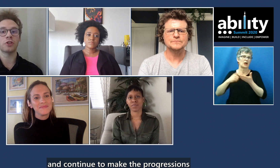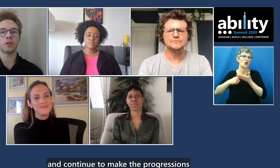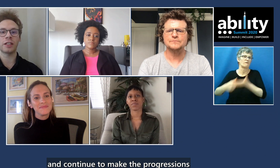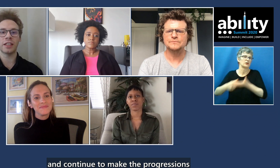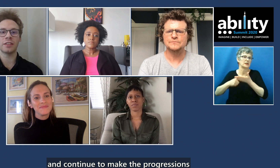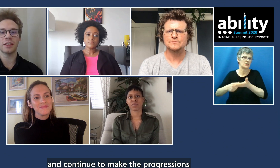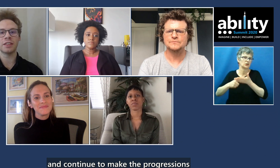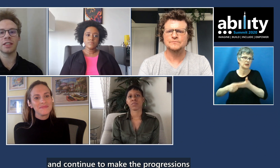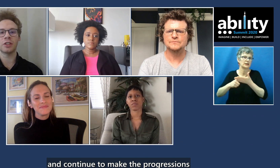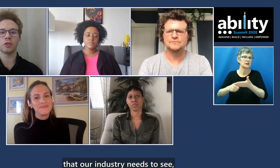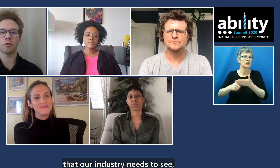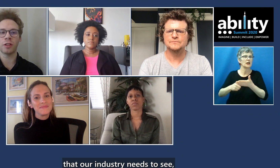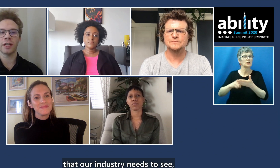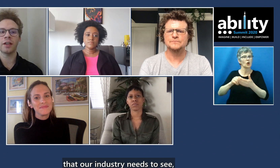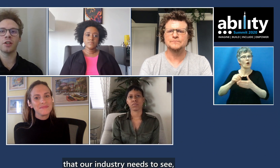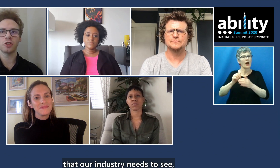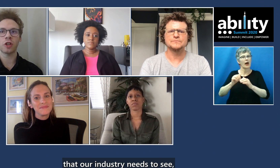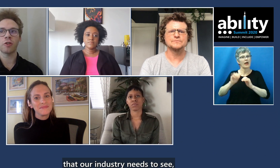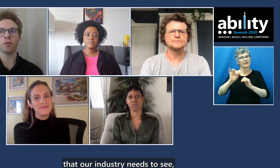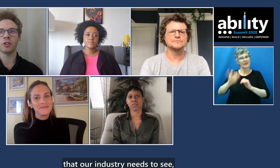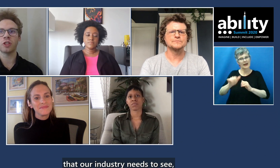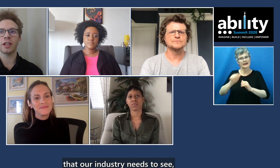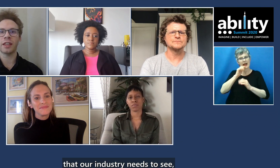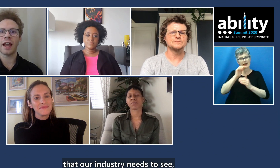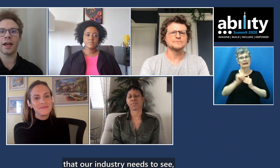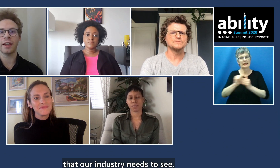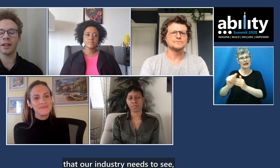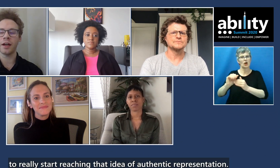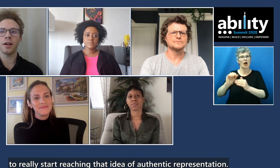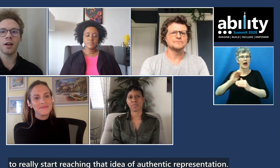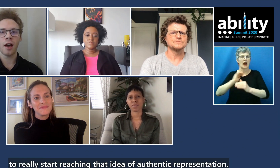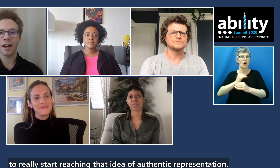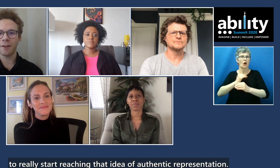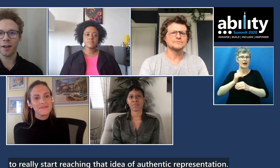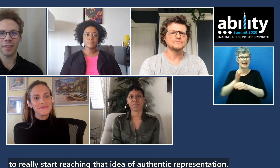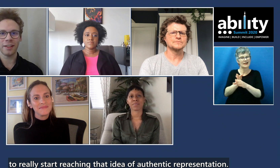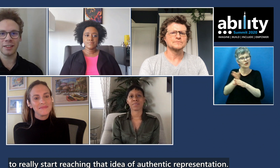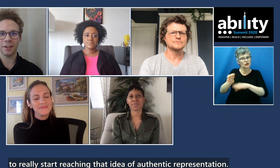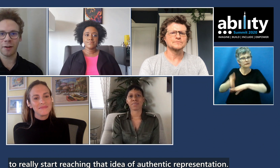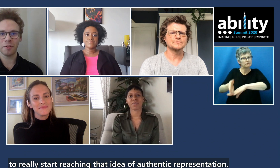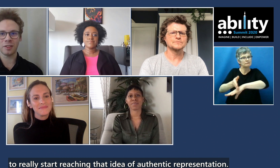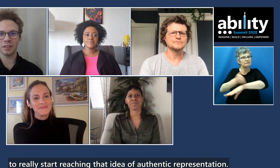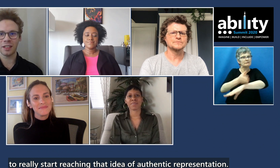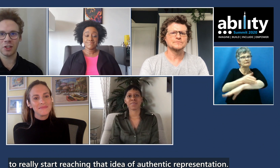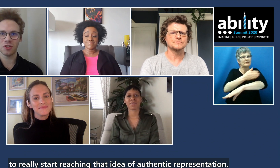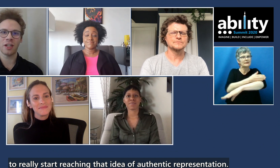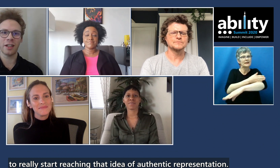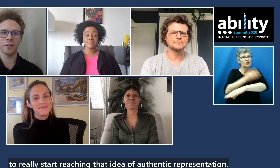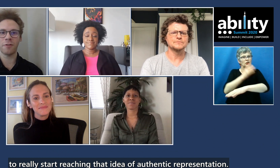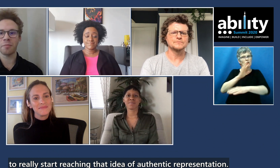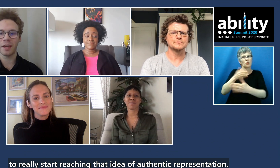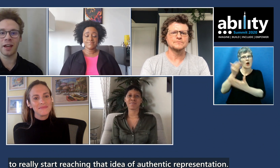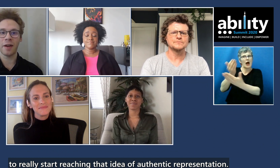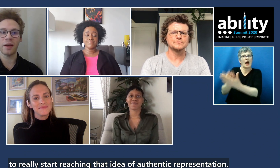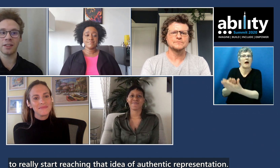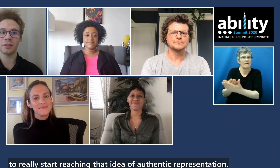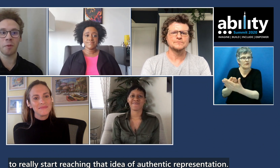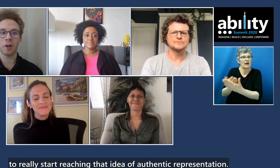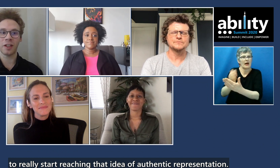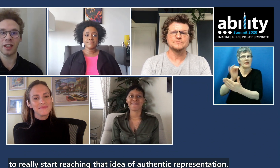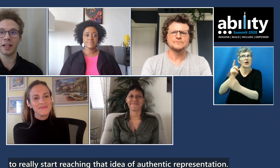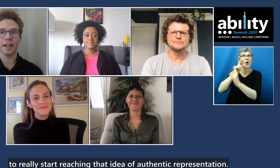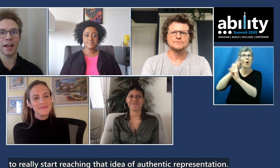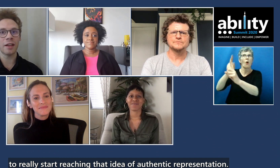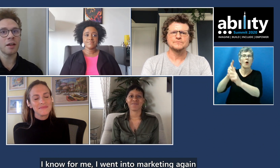our industry needs to see to really start reaching that idea of authentic representation. I know for me, I went